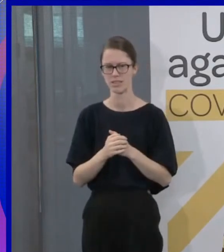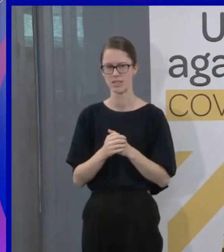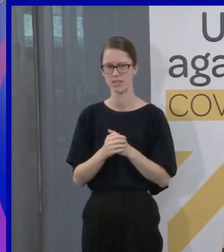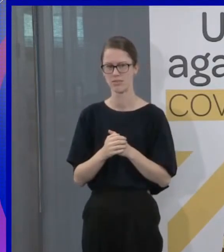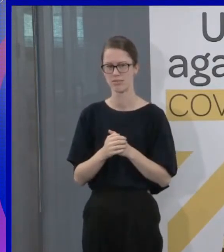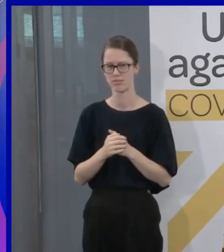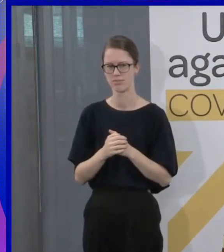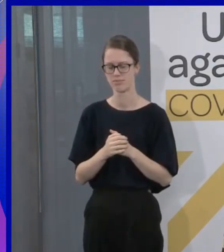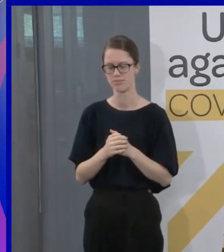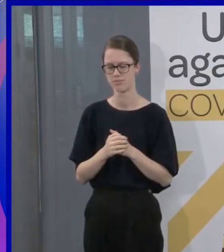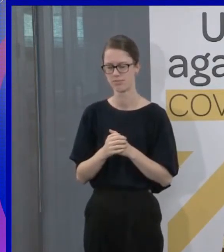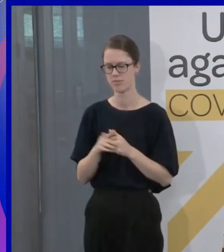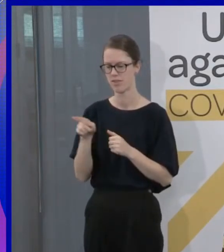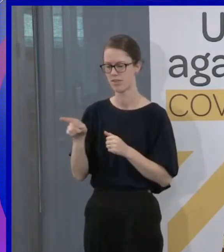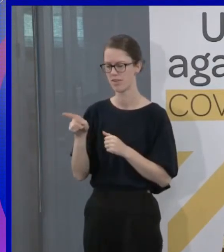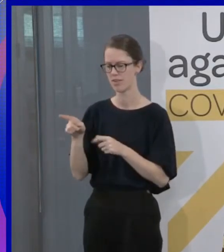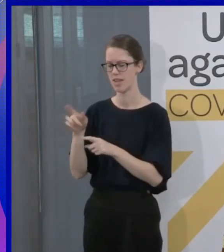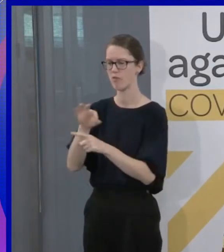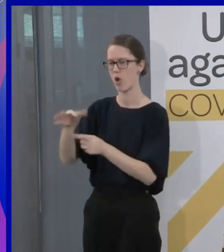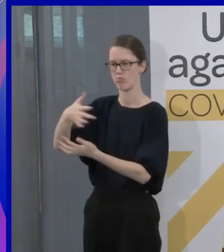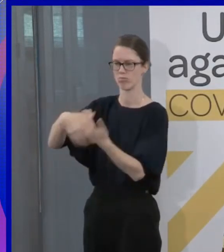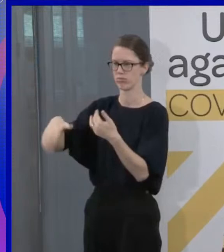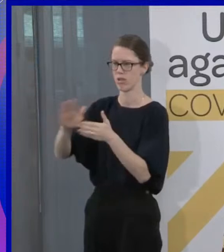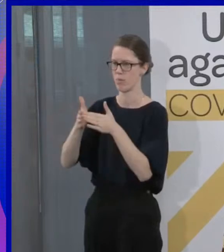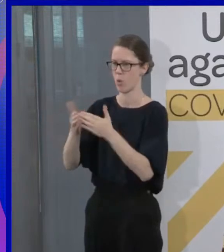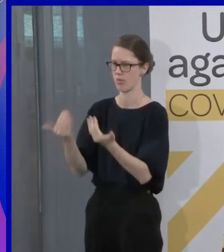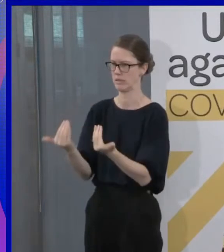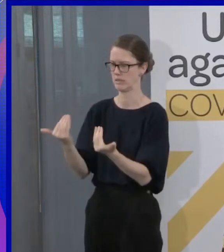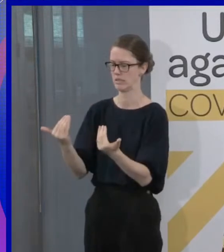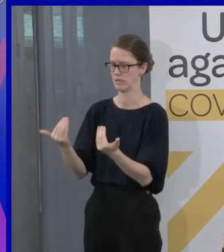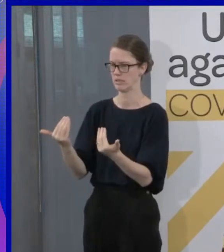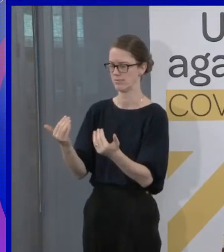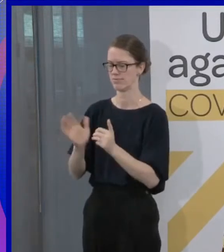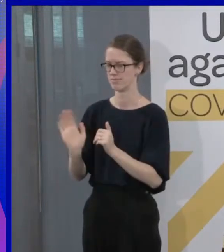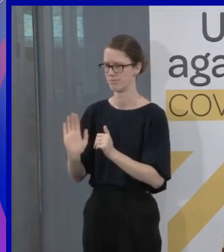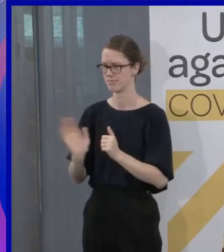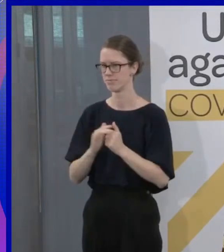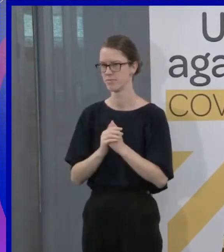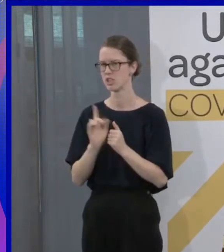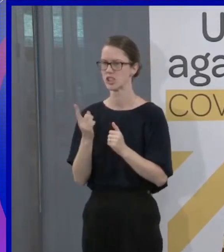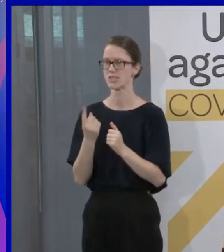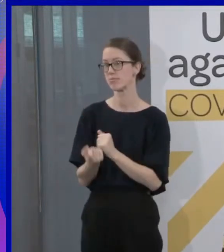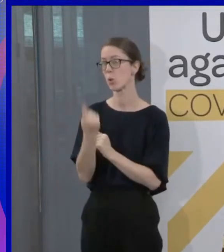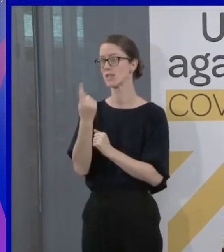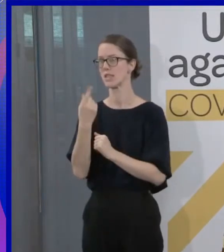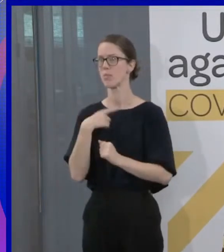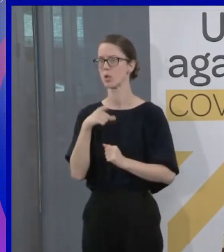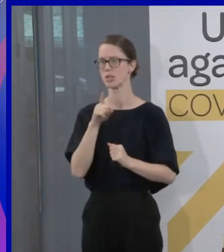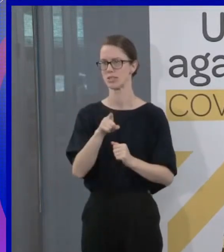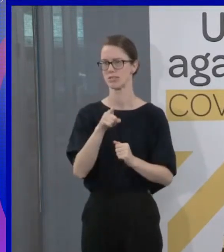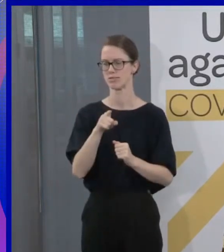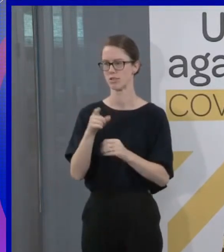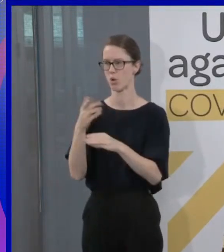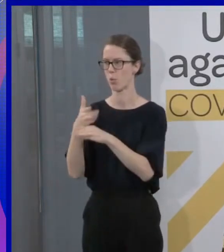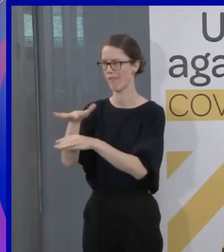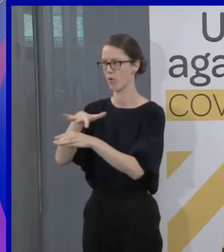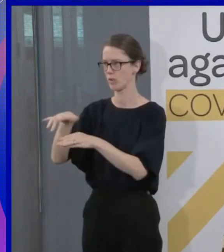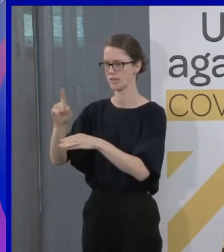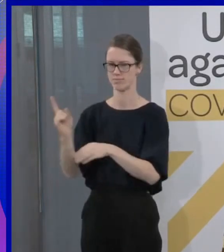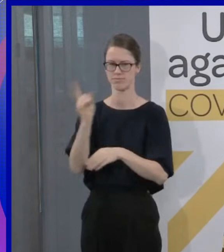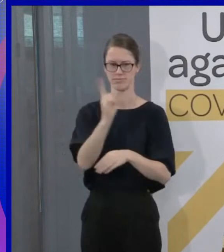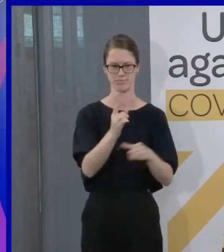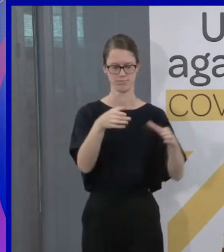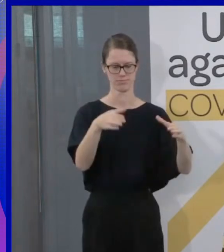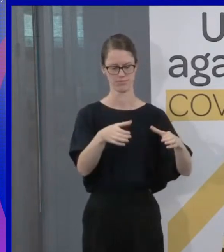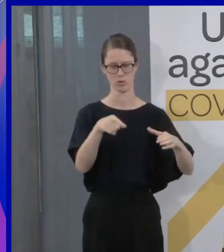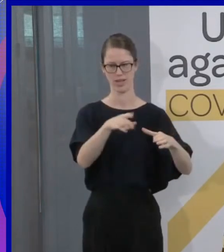who's has interaction with people at the port. A lot of people at the port. But just coincidentally, because it's quite a large workforce, is a port worker. Do